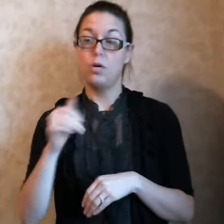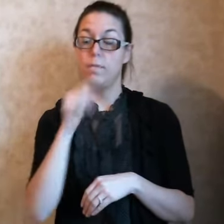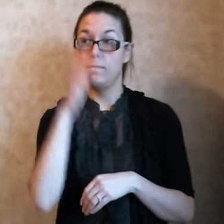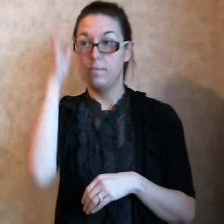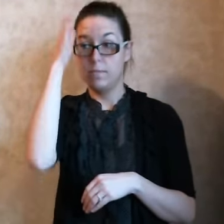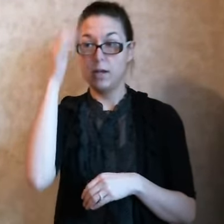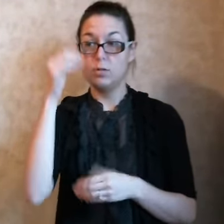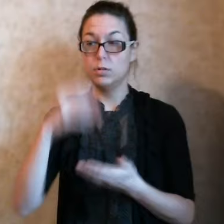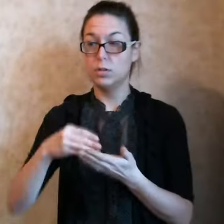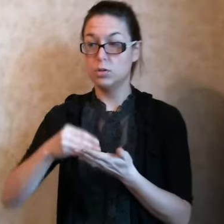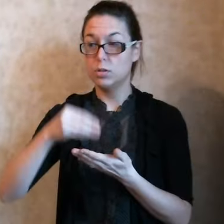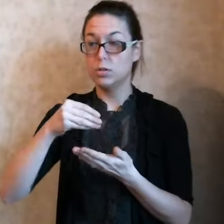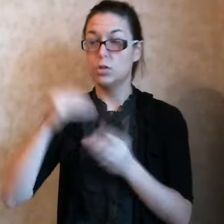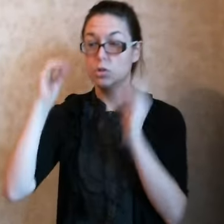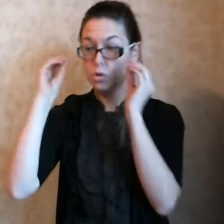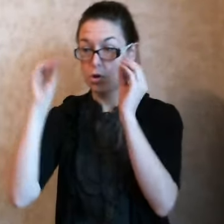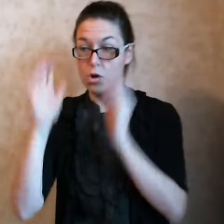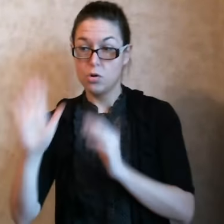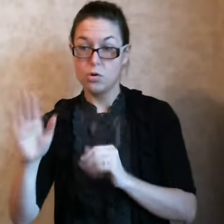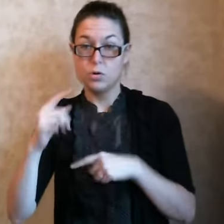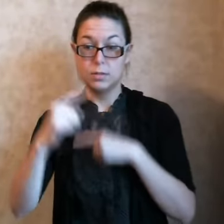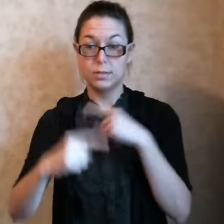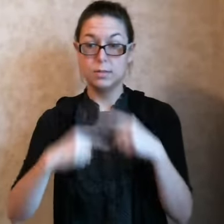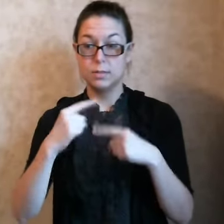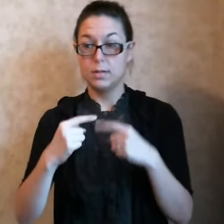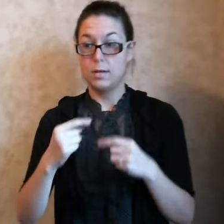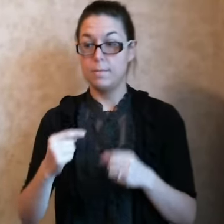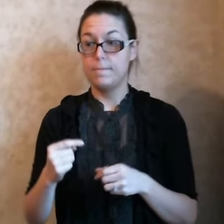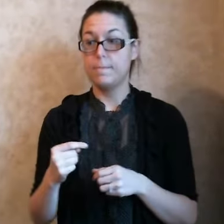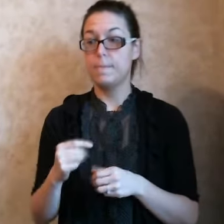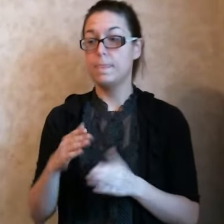She is fluent in both cue and sign,